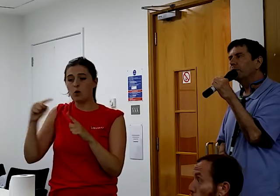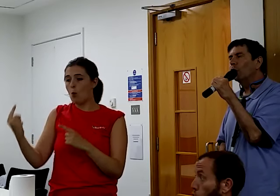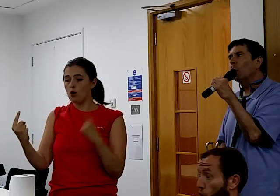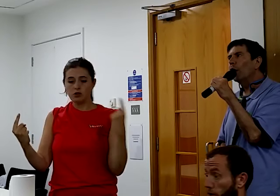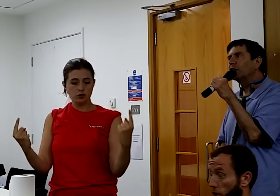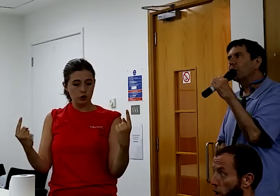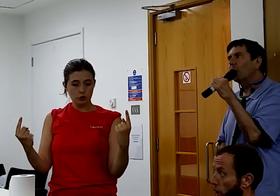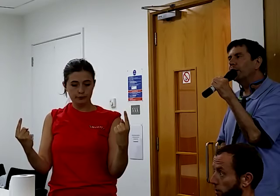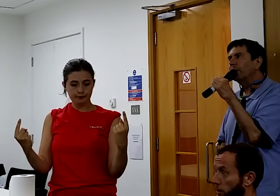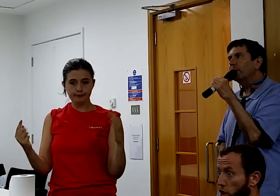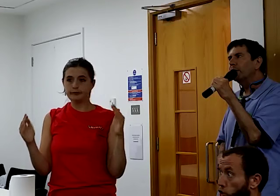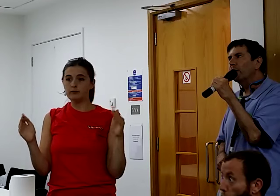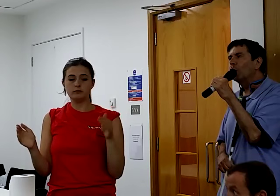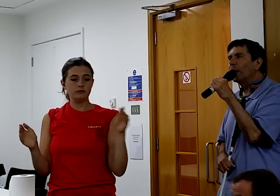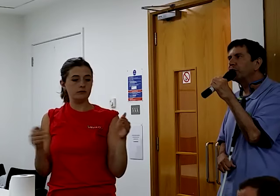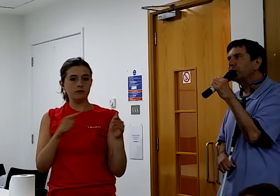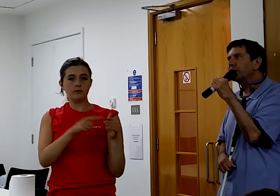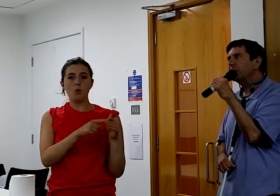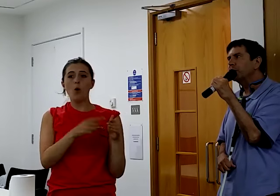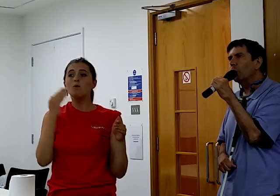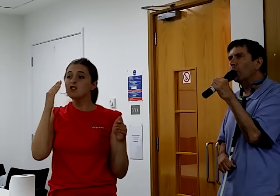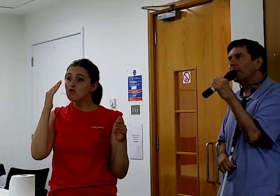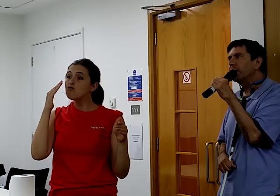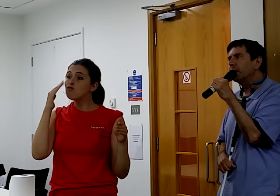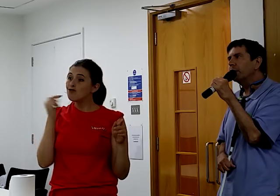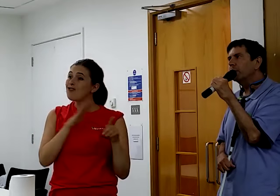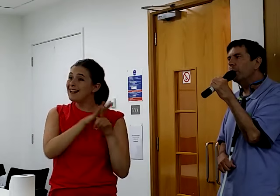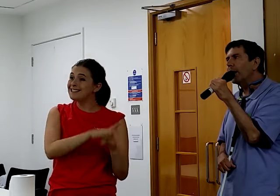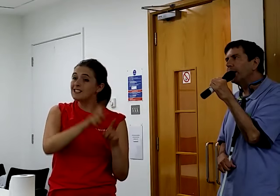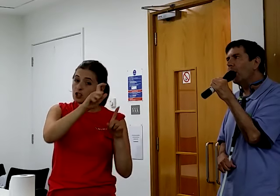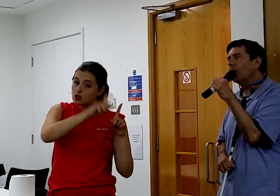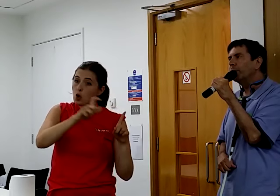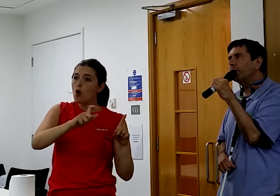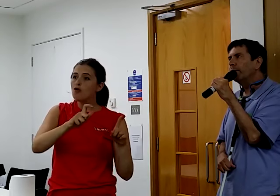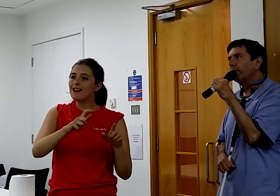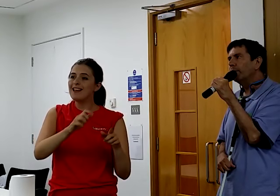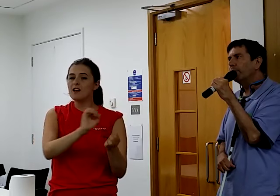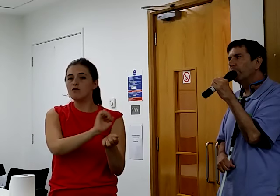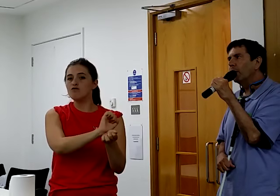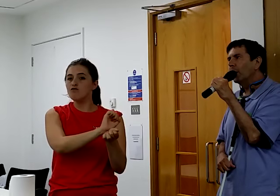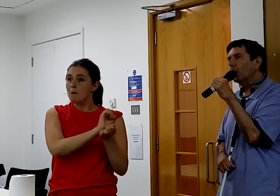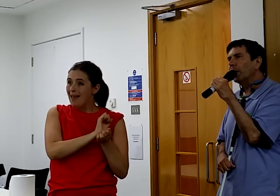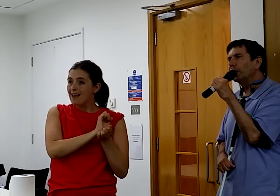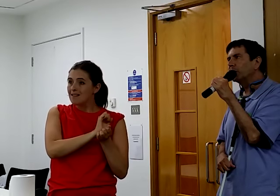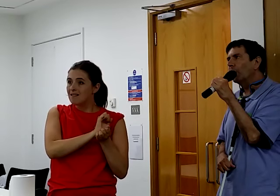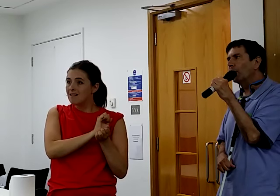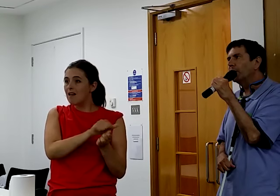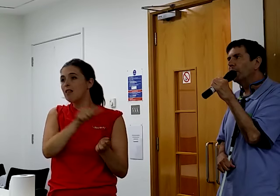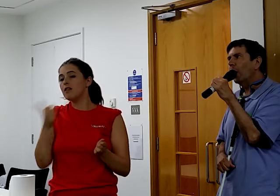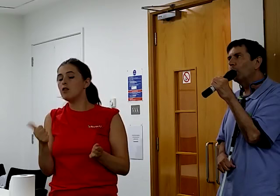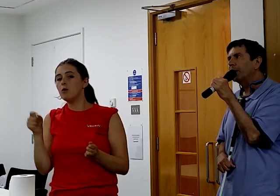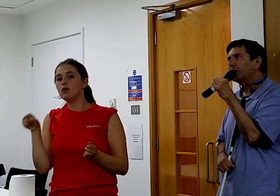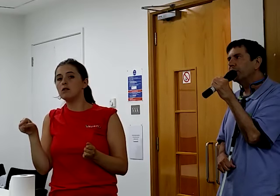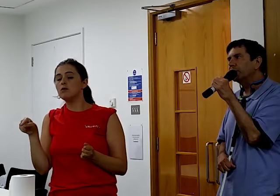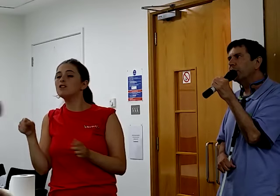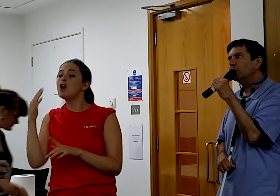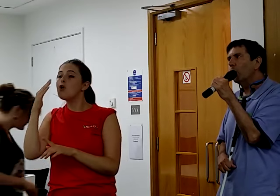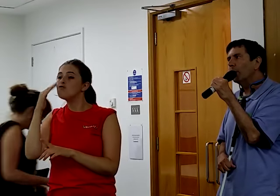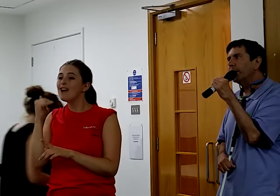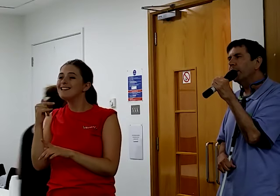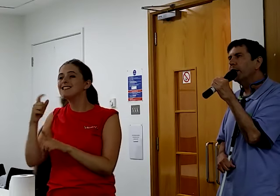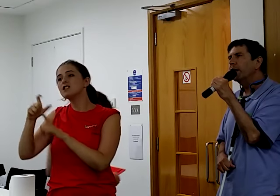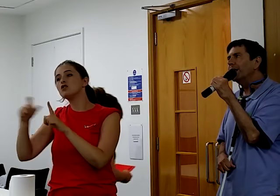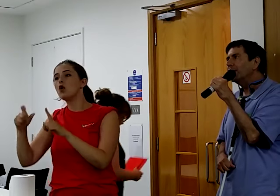sides. On the one side, a racist Tory Remain argument, and on the other side, a